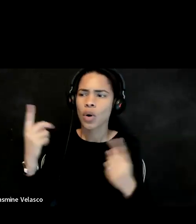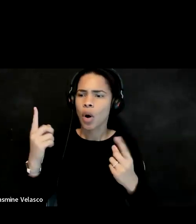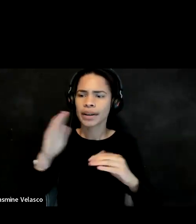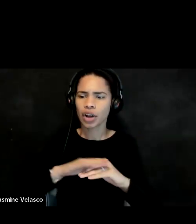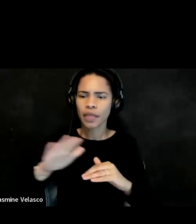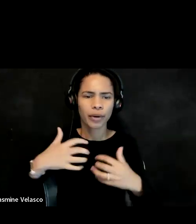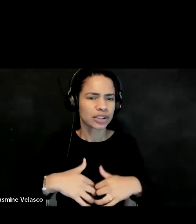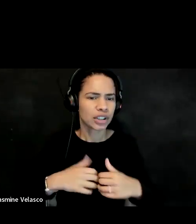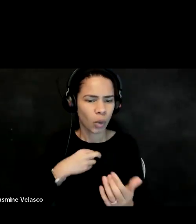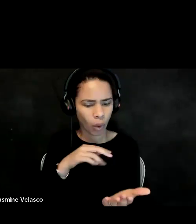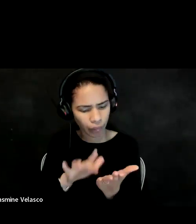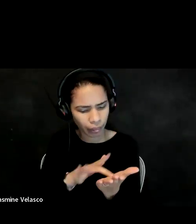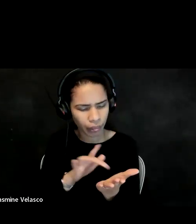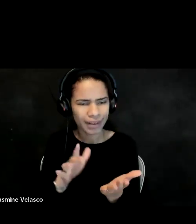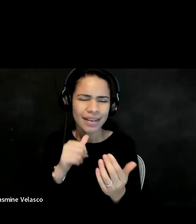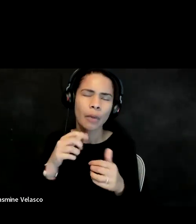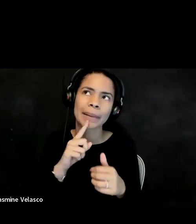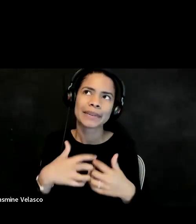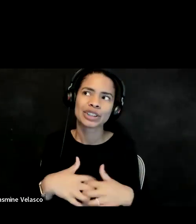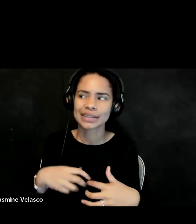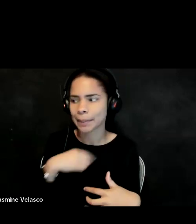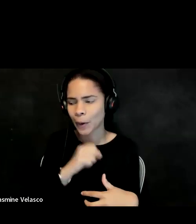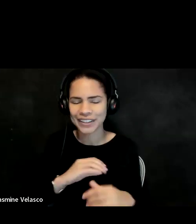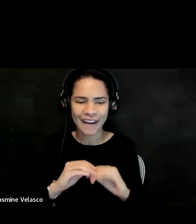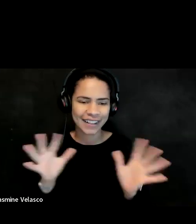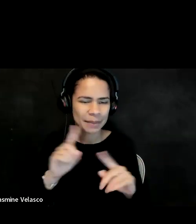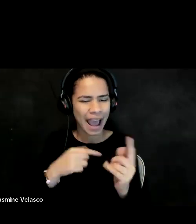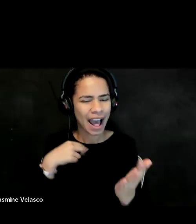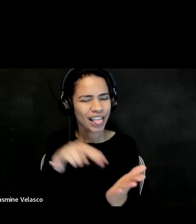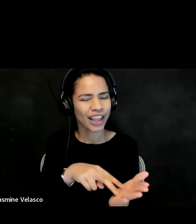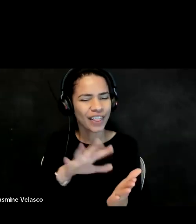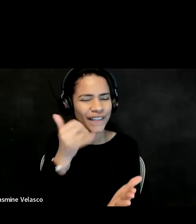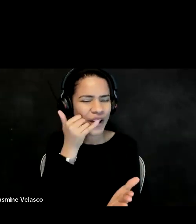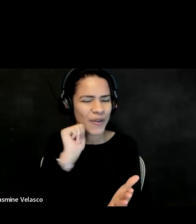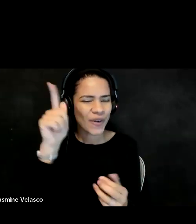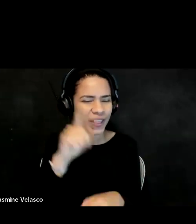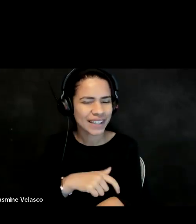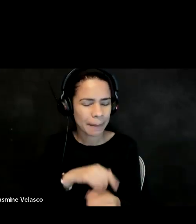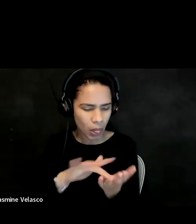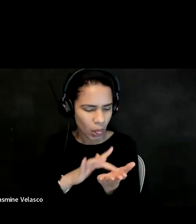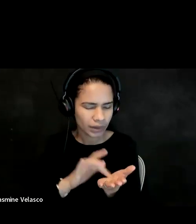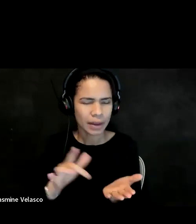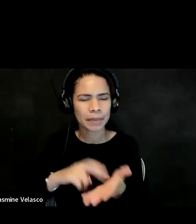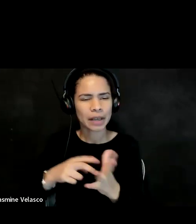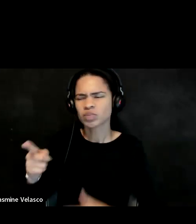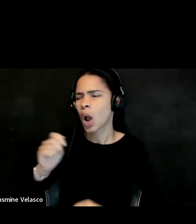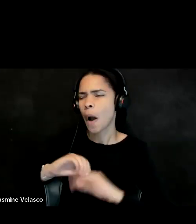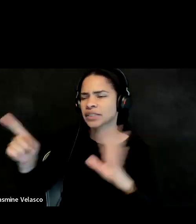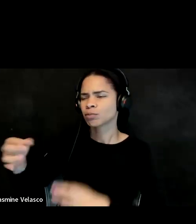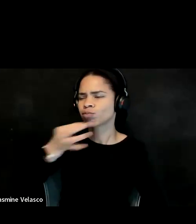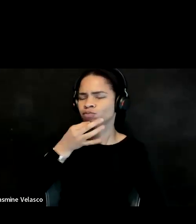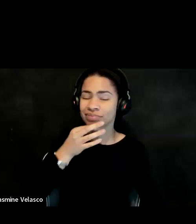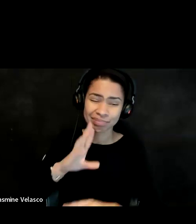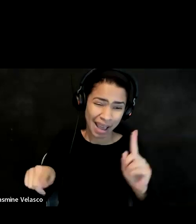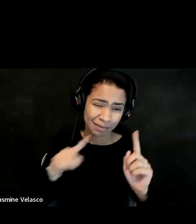or, you know, looking at their machines, right? How old am I? Their phones, like that they know how to do these things. But as you probably all know, this is not necessarily